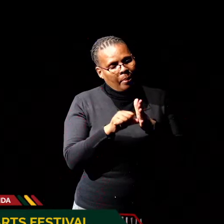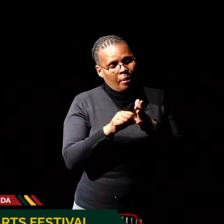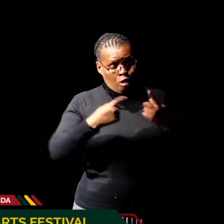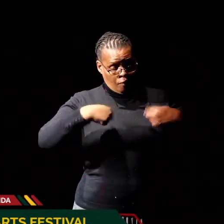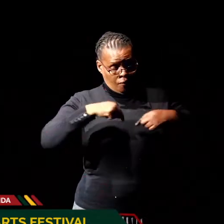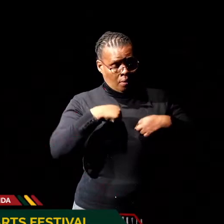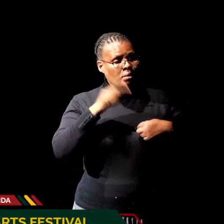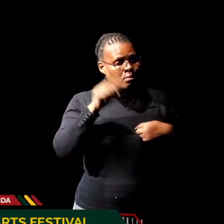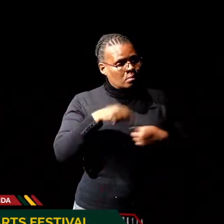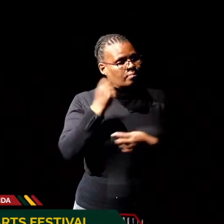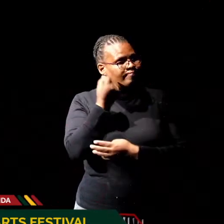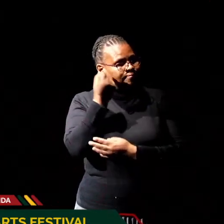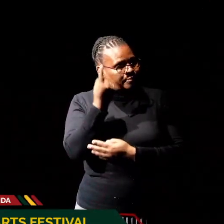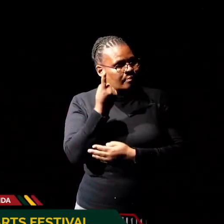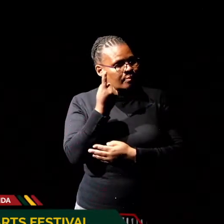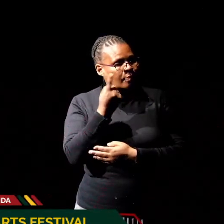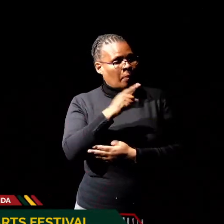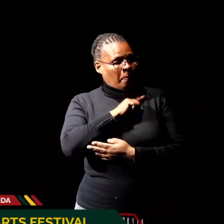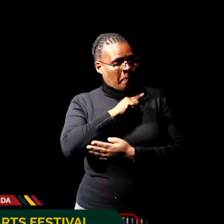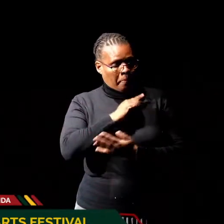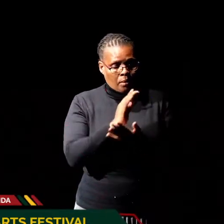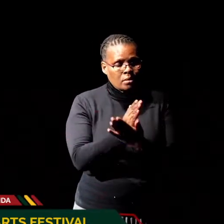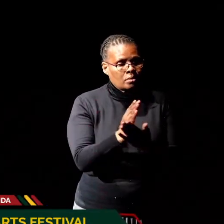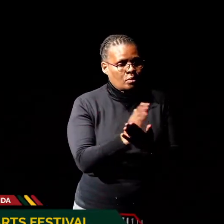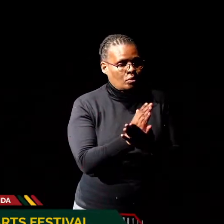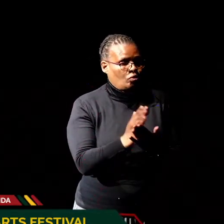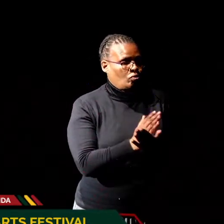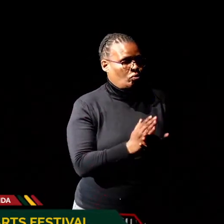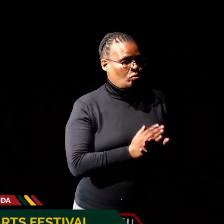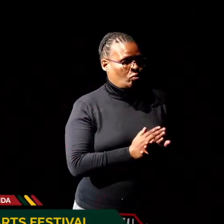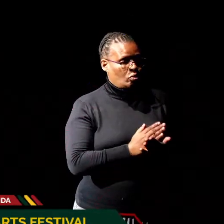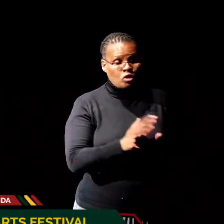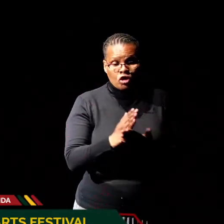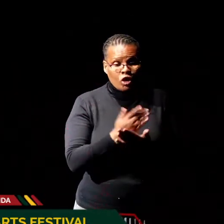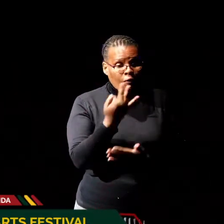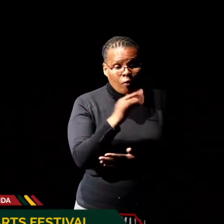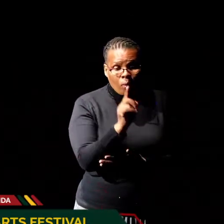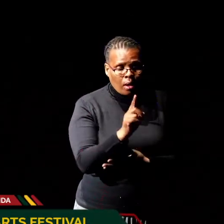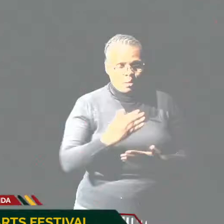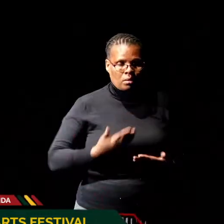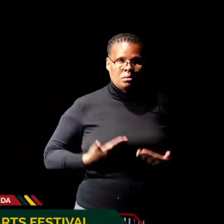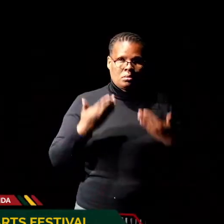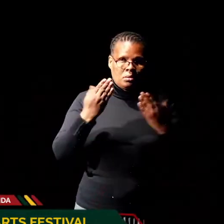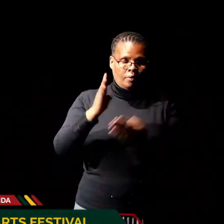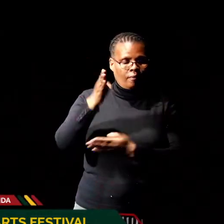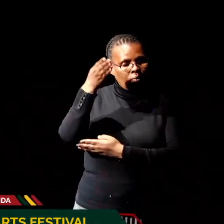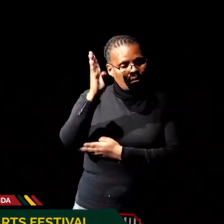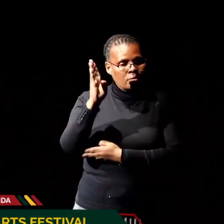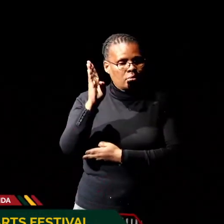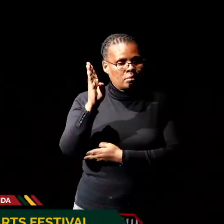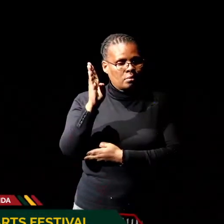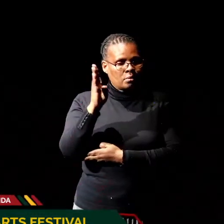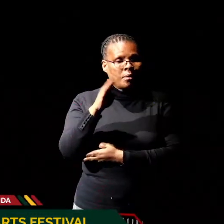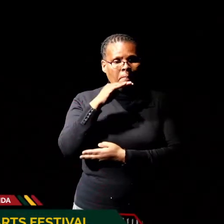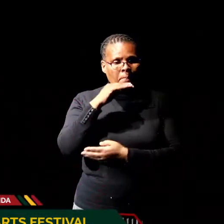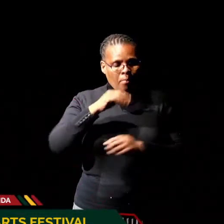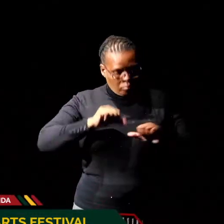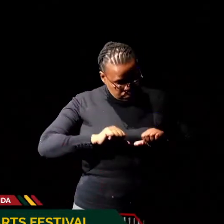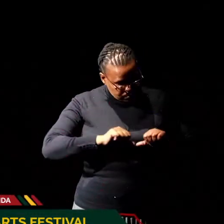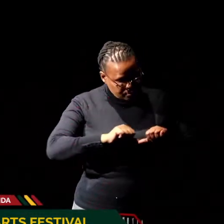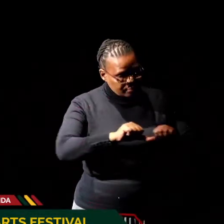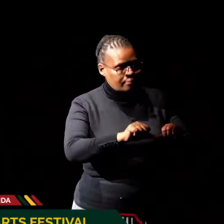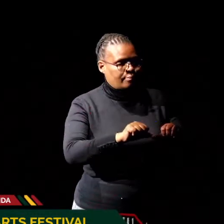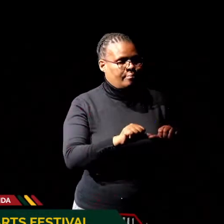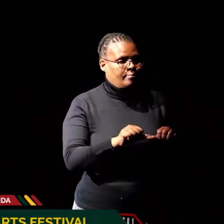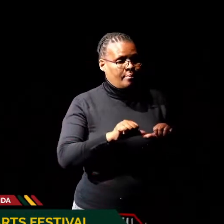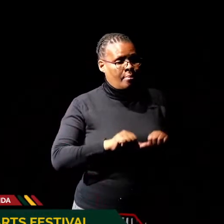understand that in our sharing, it is in serving God. Let's continue to serve God by